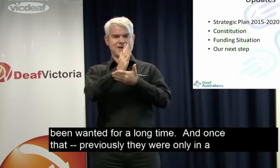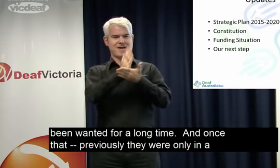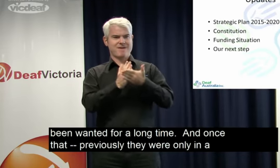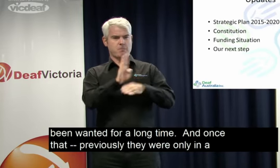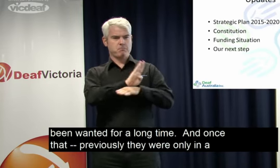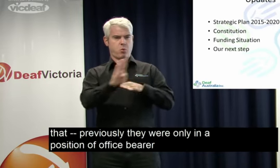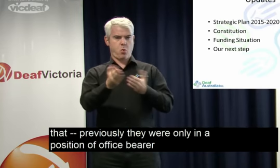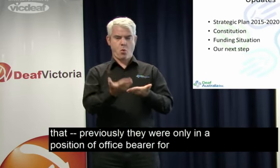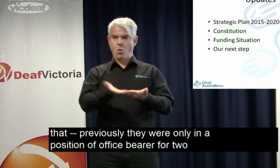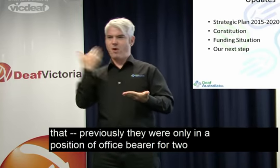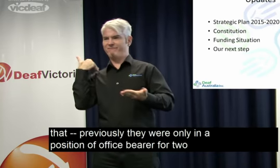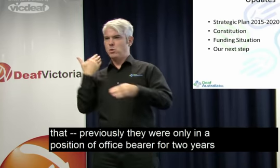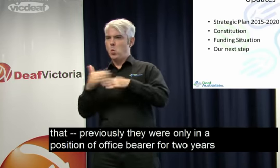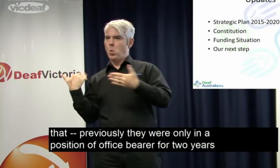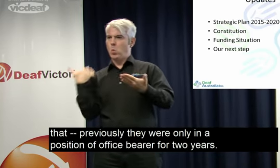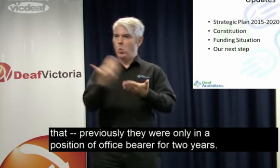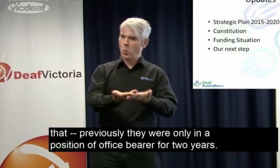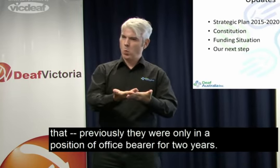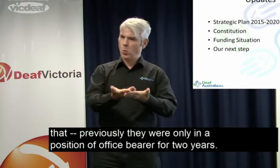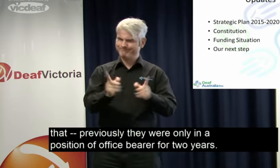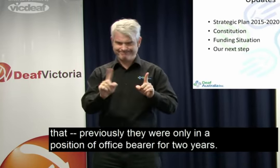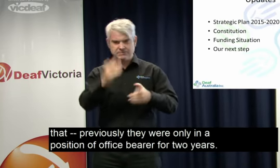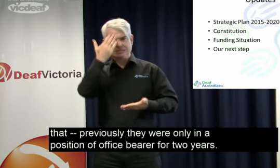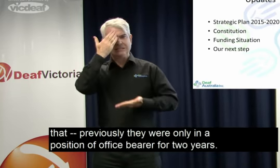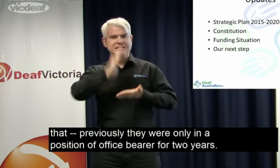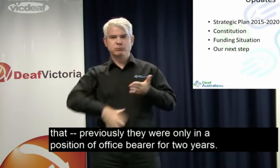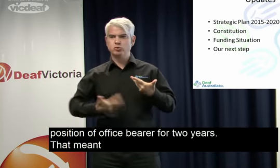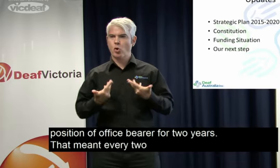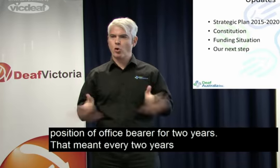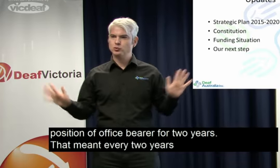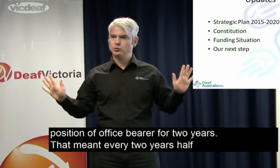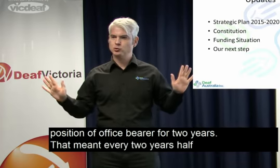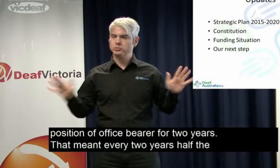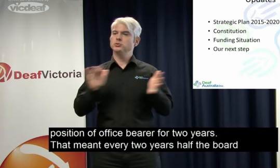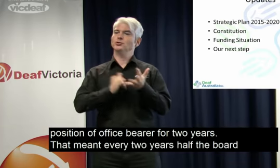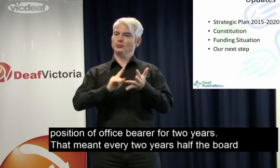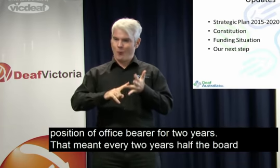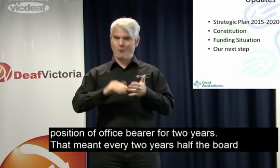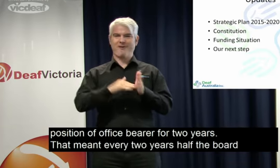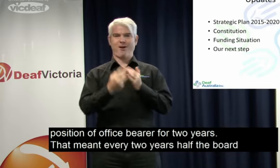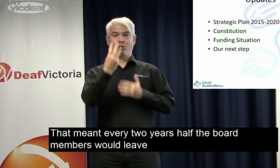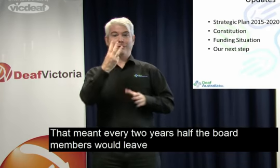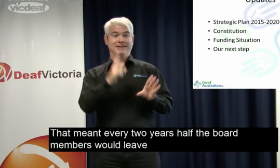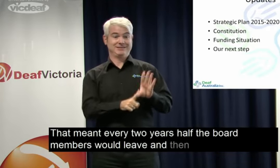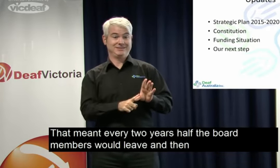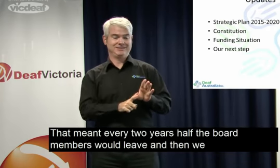meant that every 2 years, half the board members would leave, and then we would recruit new ones. So all that experience and expertise was